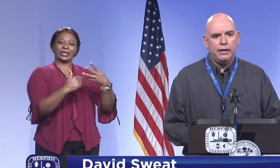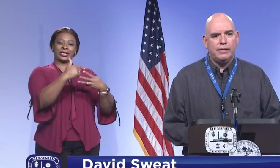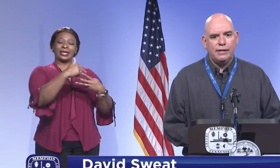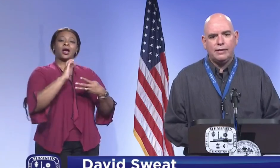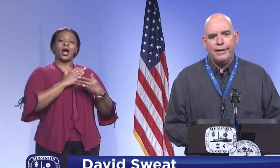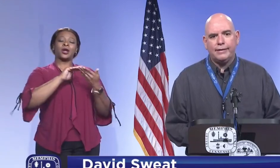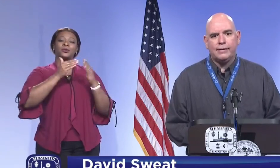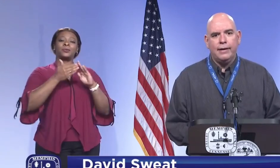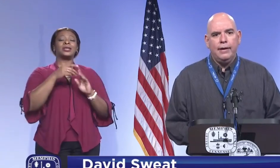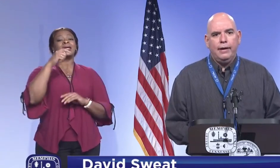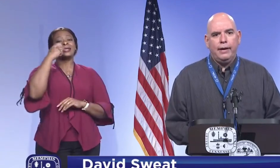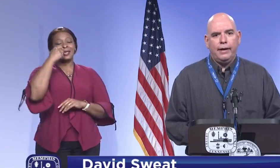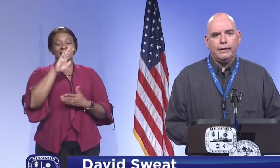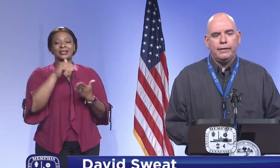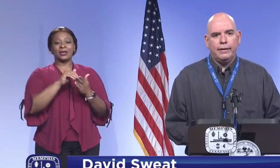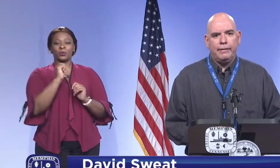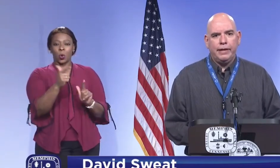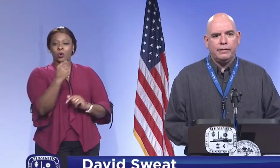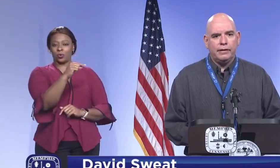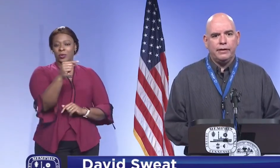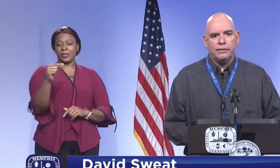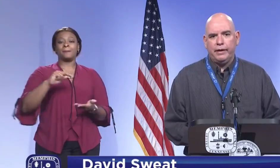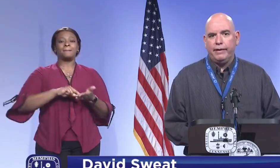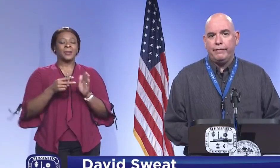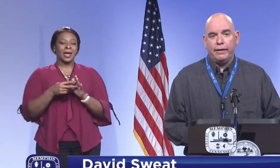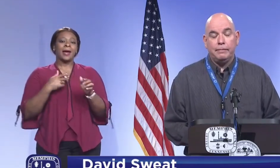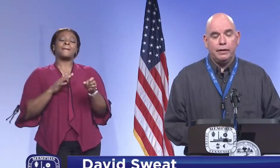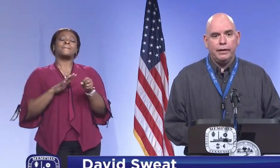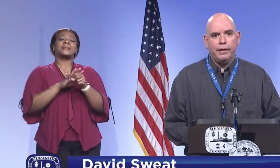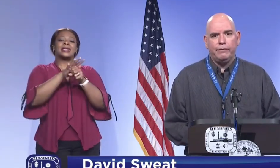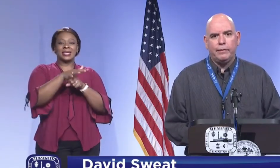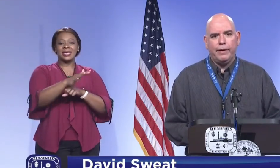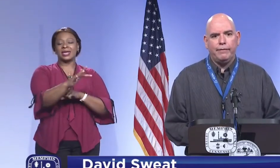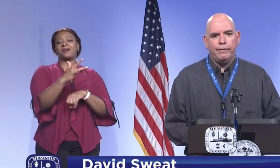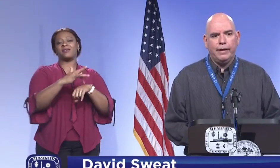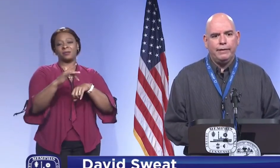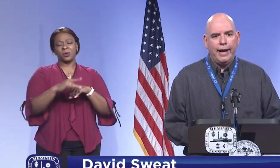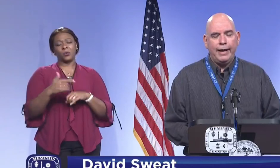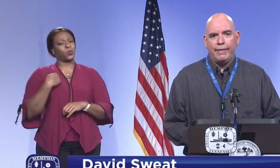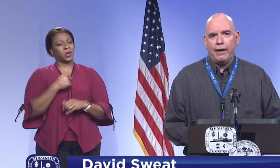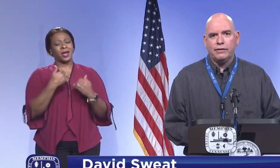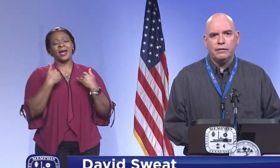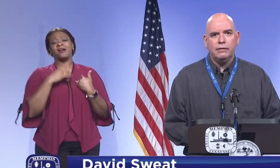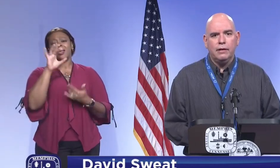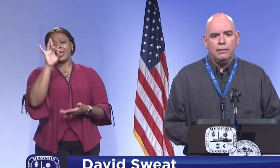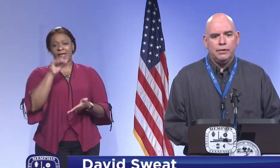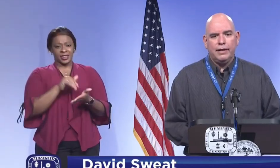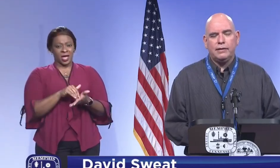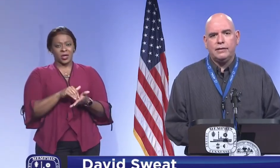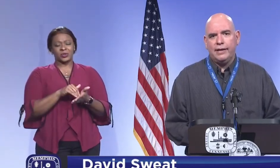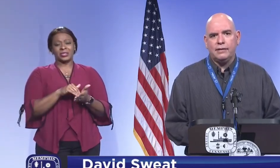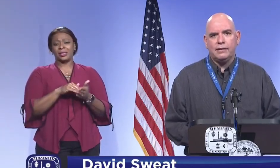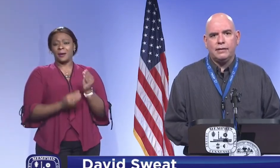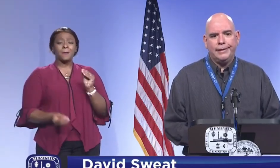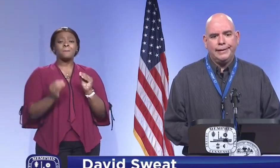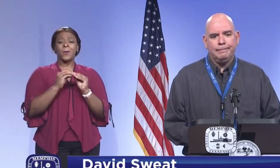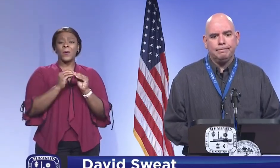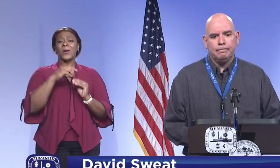community test sites. And that means that there is plenty of availability. In fact, we have 8,000 plus